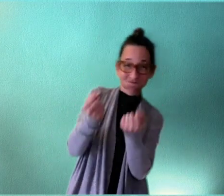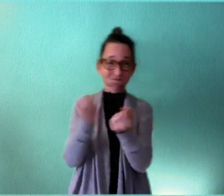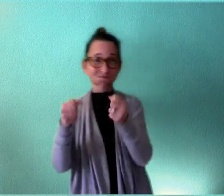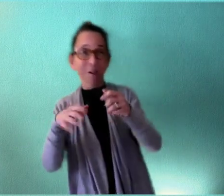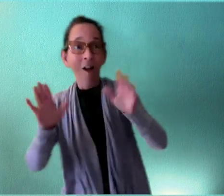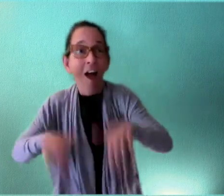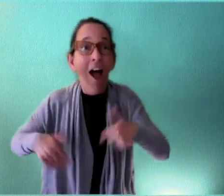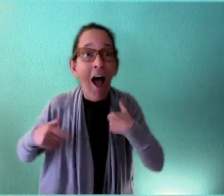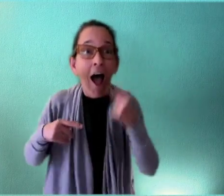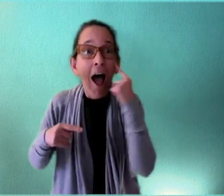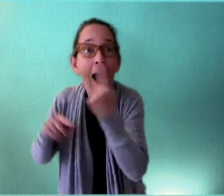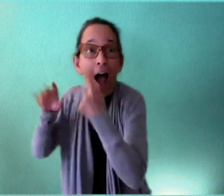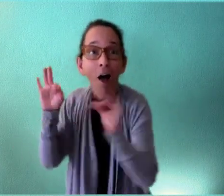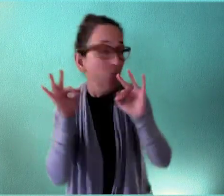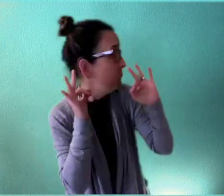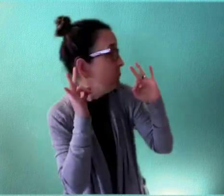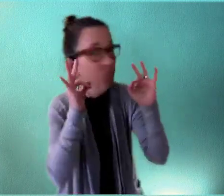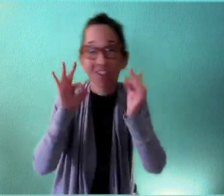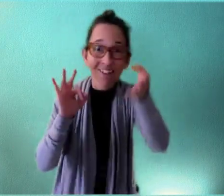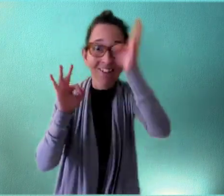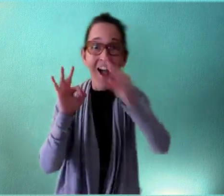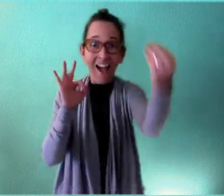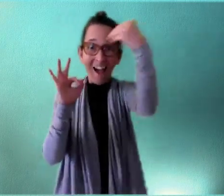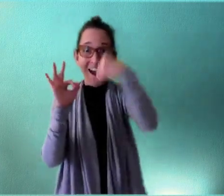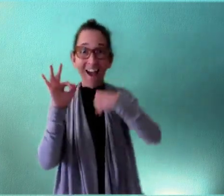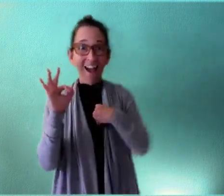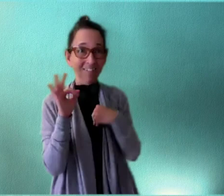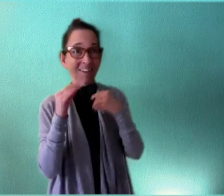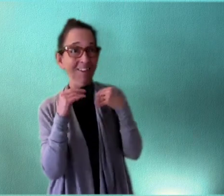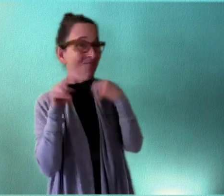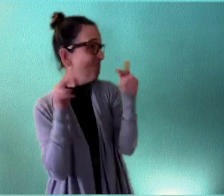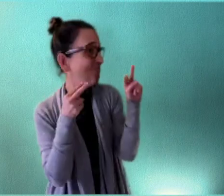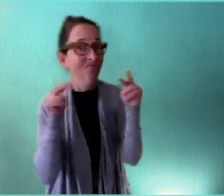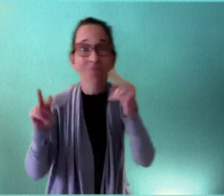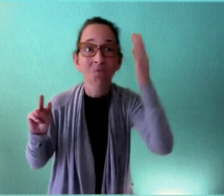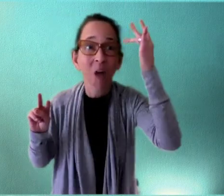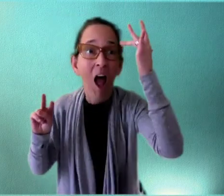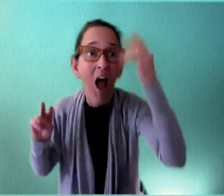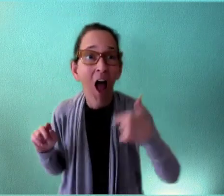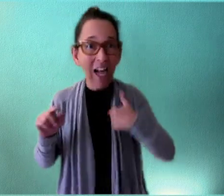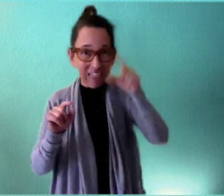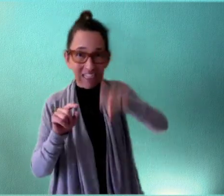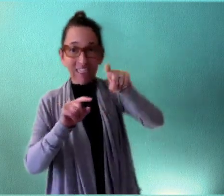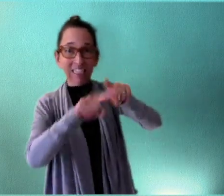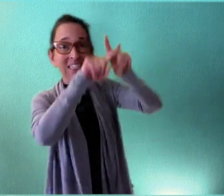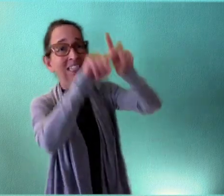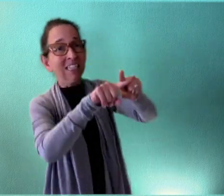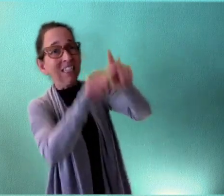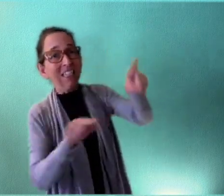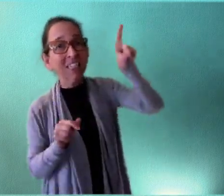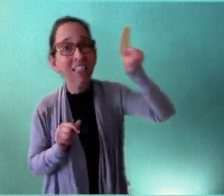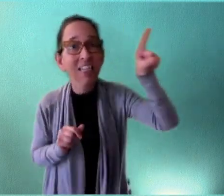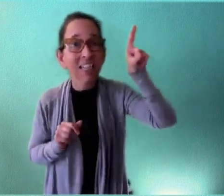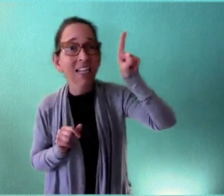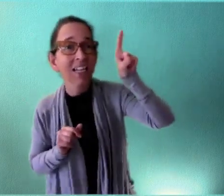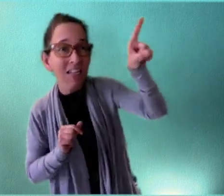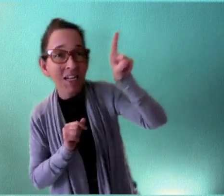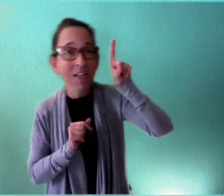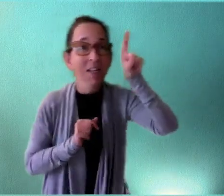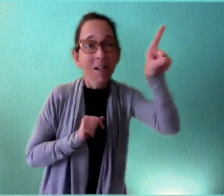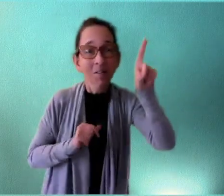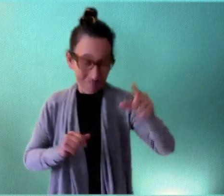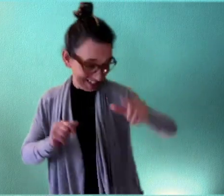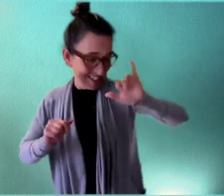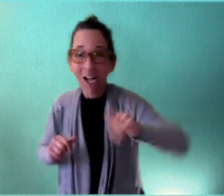I fix my eyes upon the God who gives, cause all I need is what I have